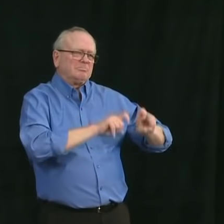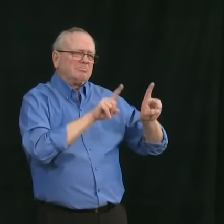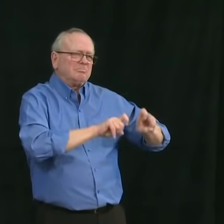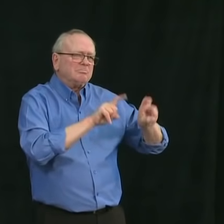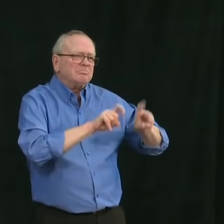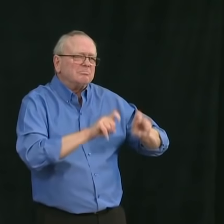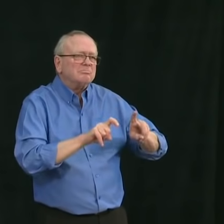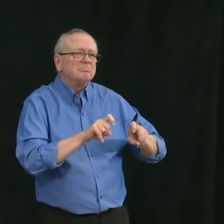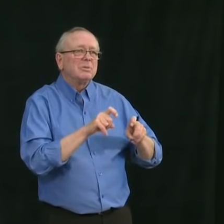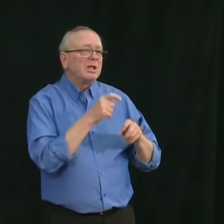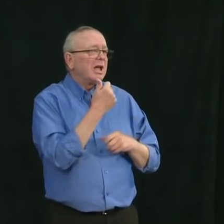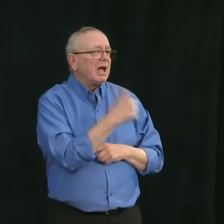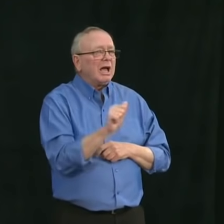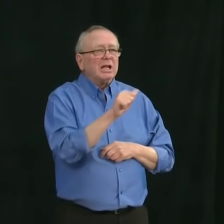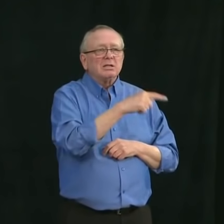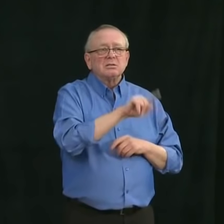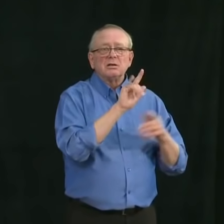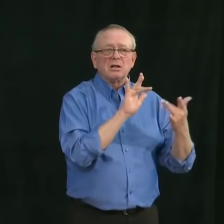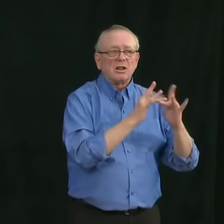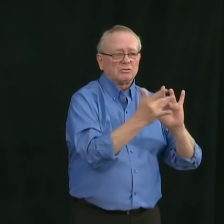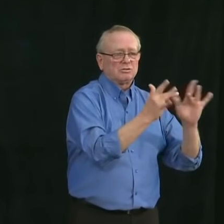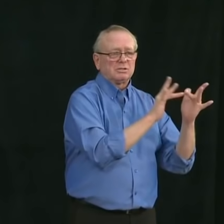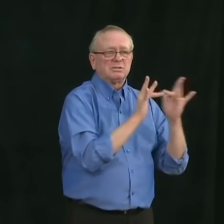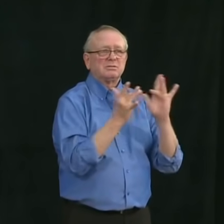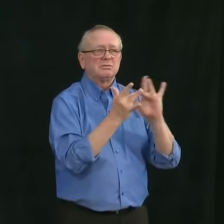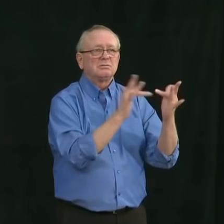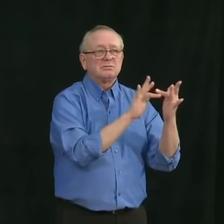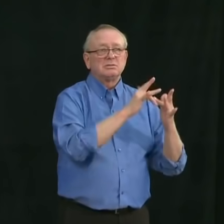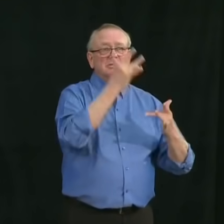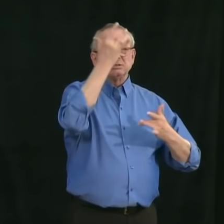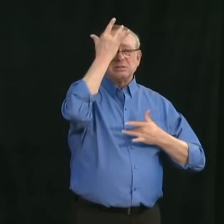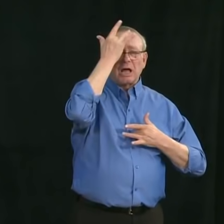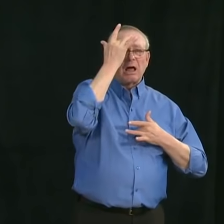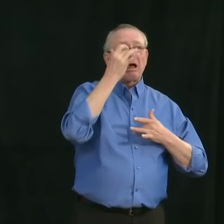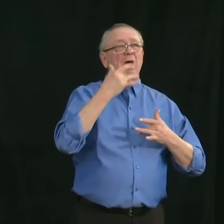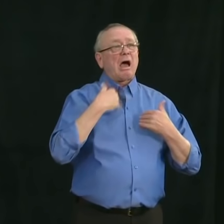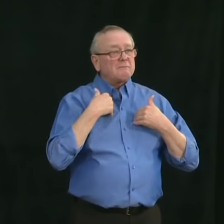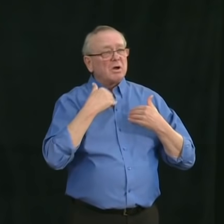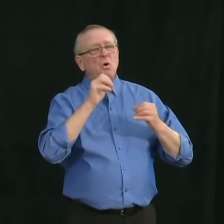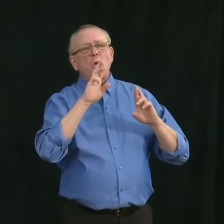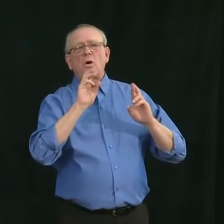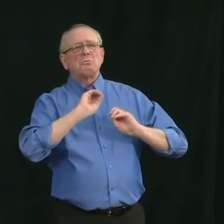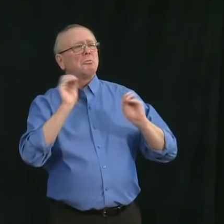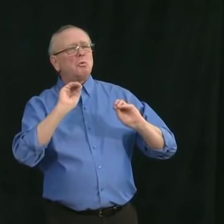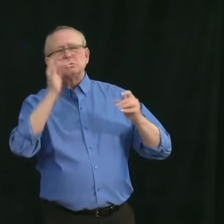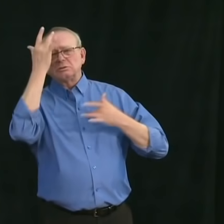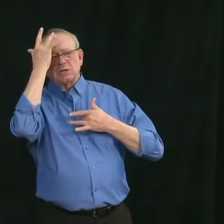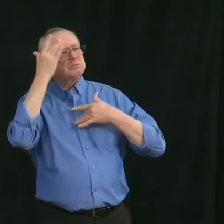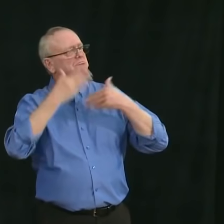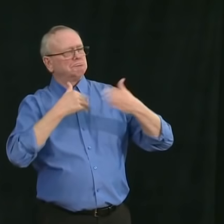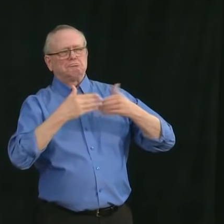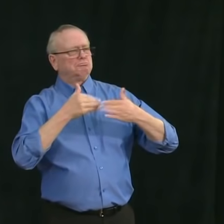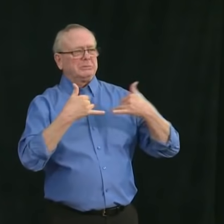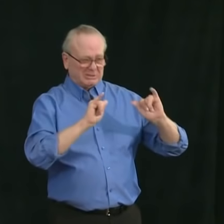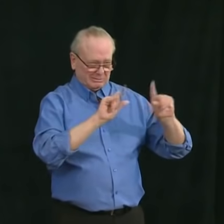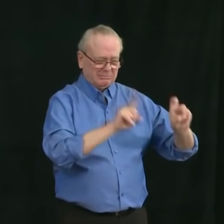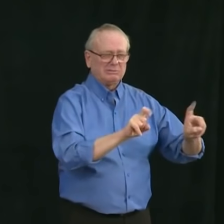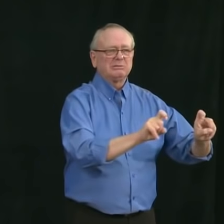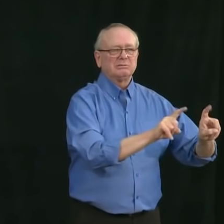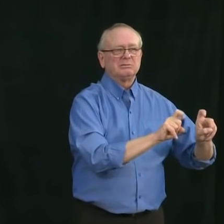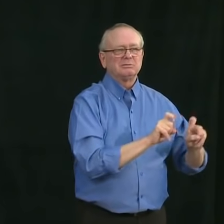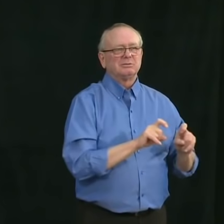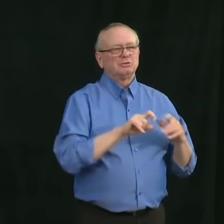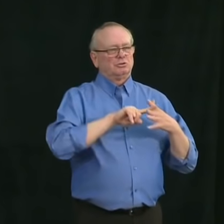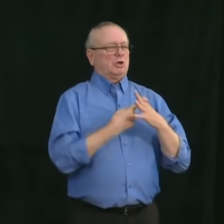asymptomatic persons, at the centres that are affected. This testing began yesterday. In addition, in both Edmonton